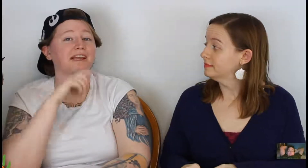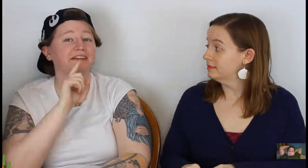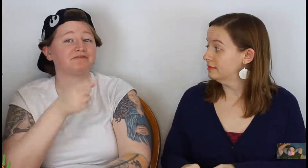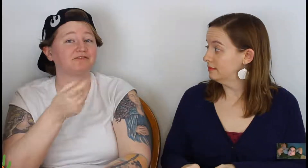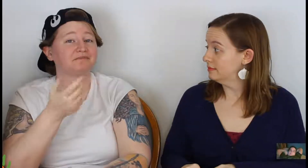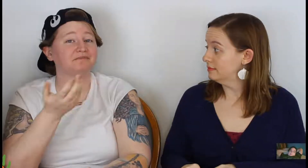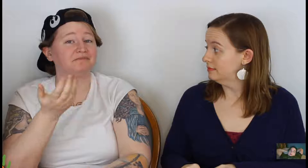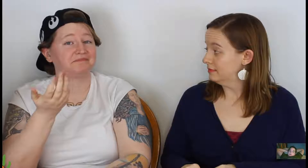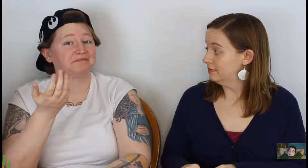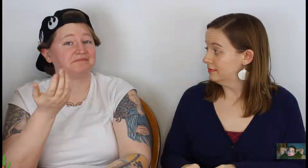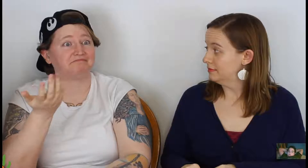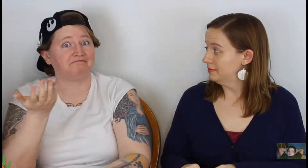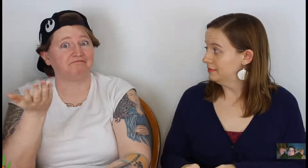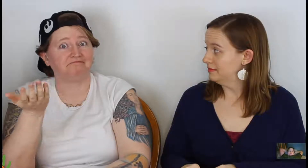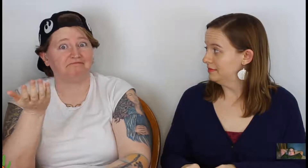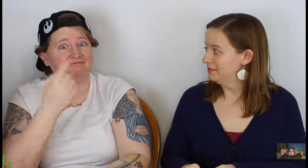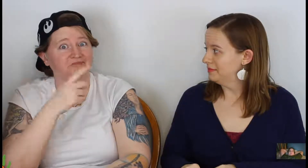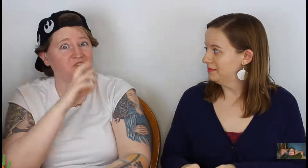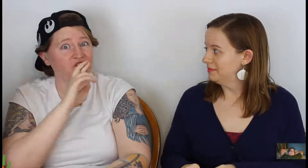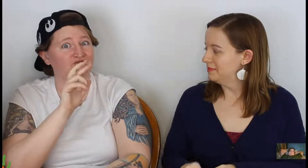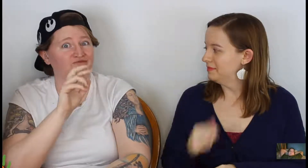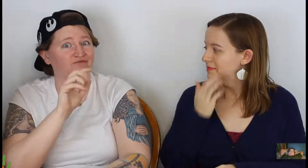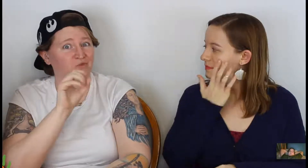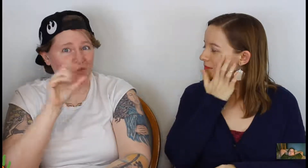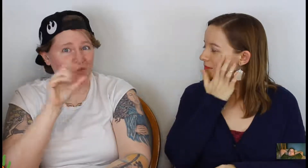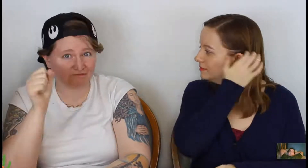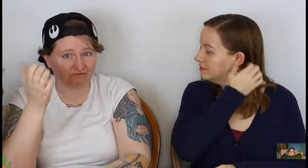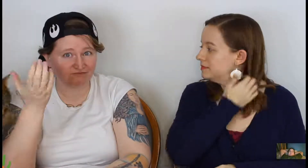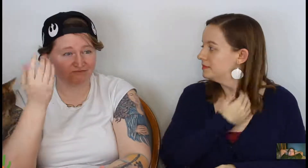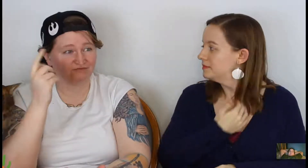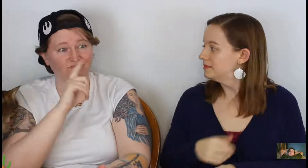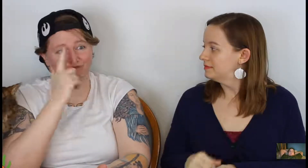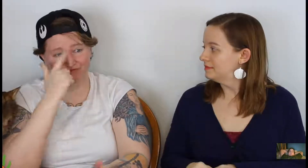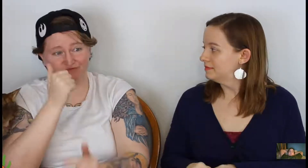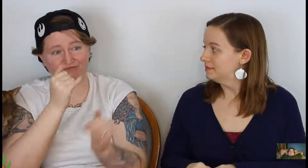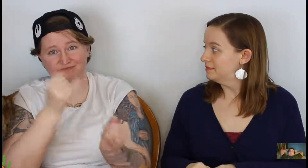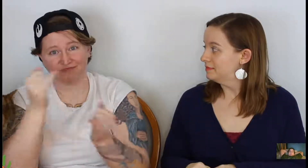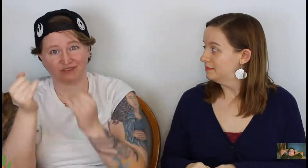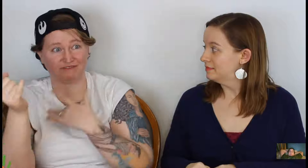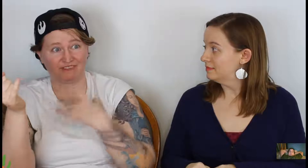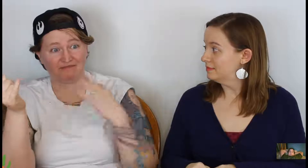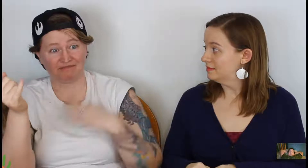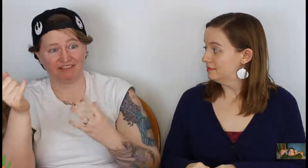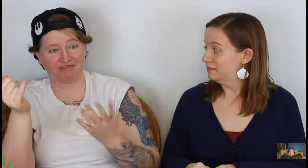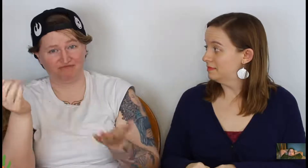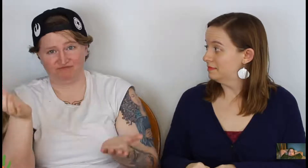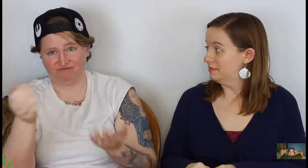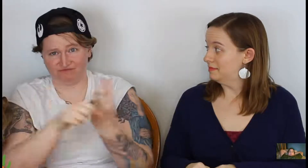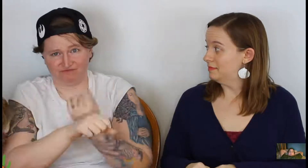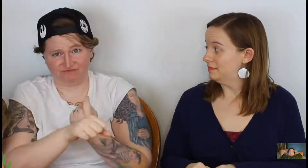implants? My answer, they're both tools. It's up to everybody